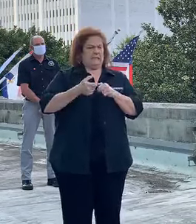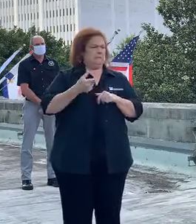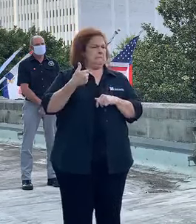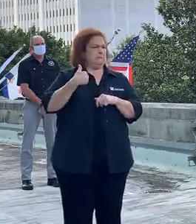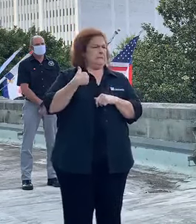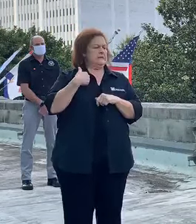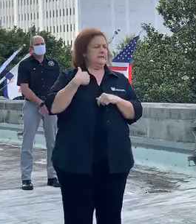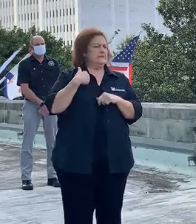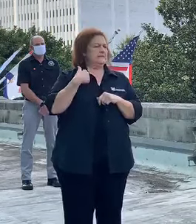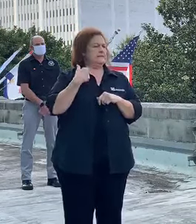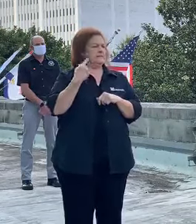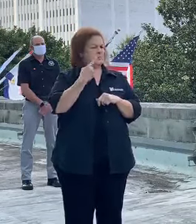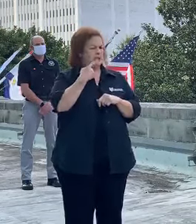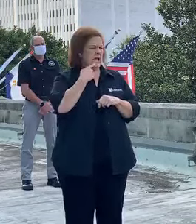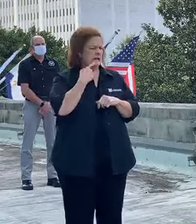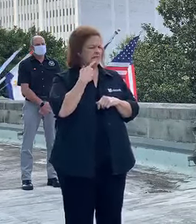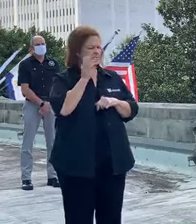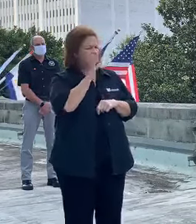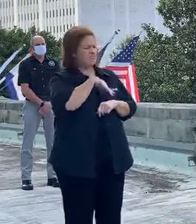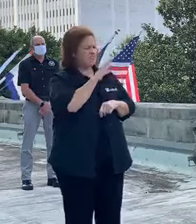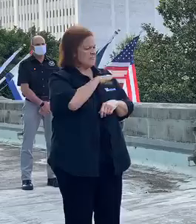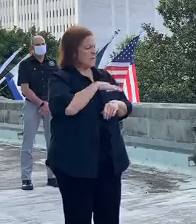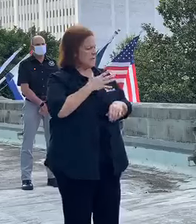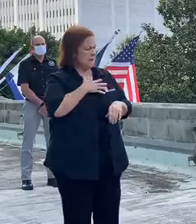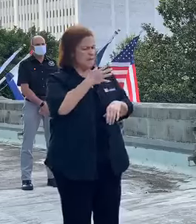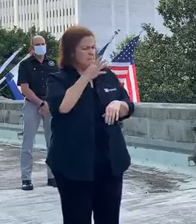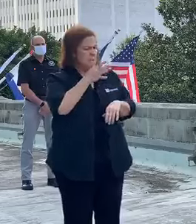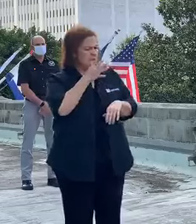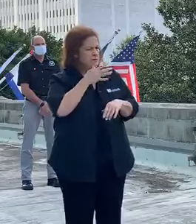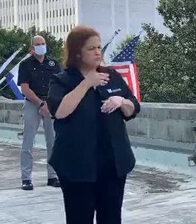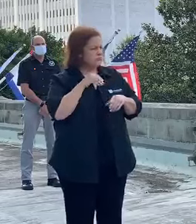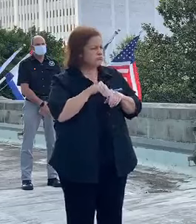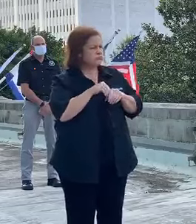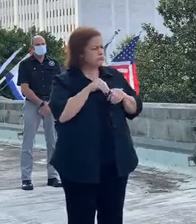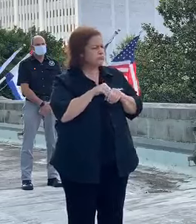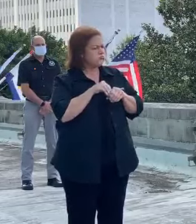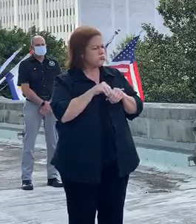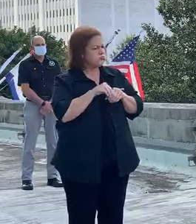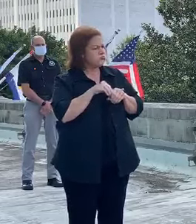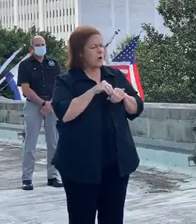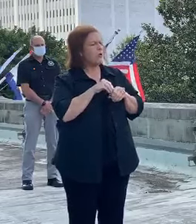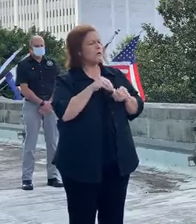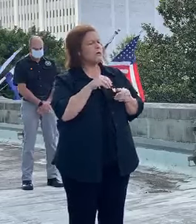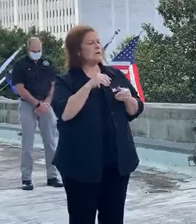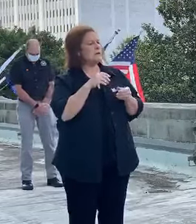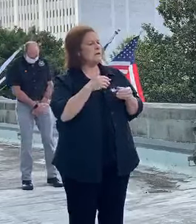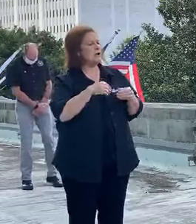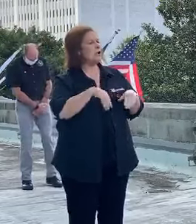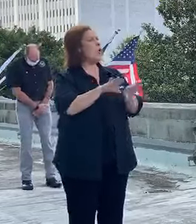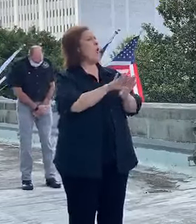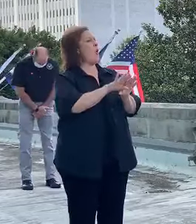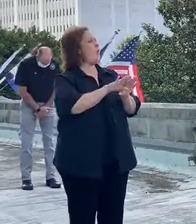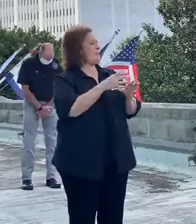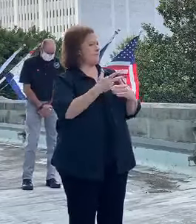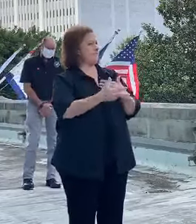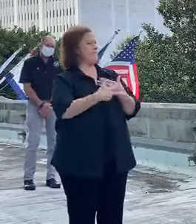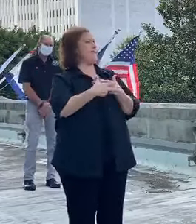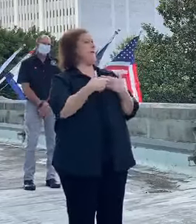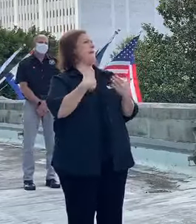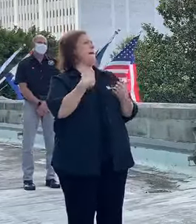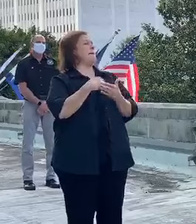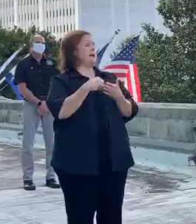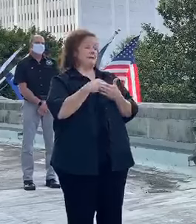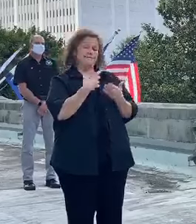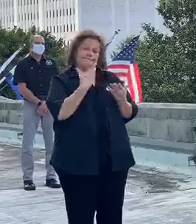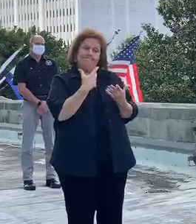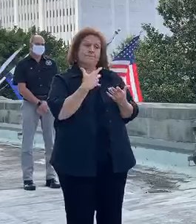and someone said, you know, my mother saved a lot of money with that casino closed. I said, well, she's going to continue to save just a